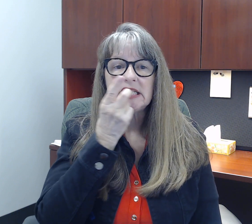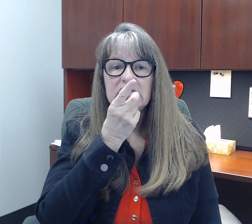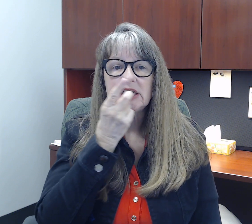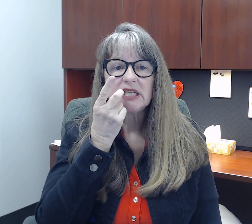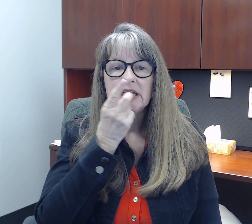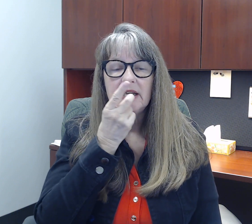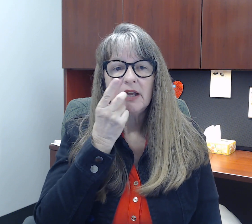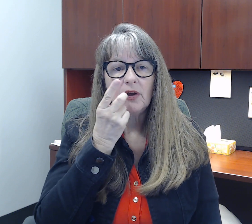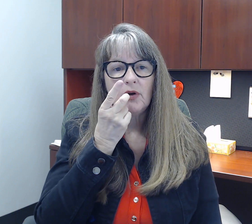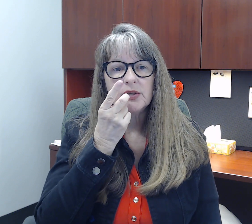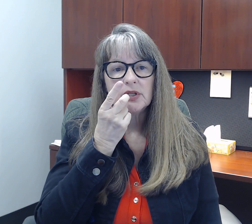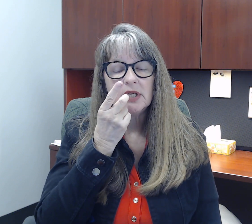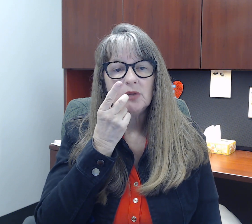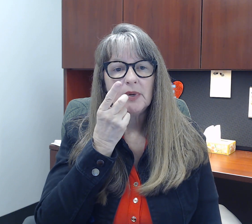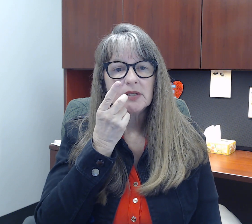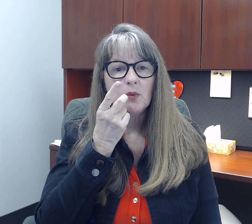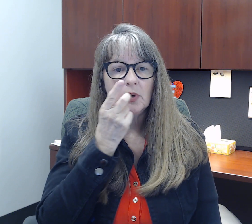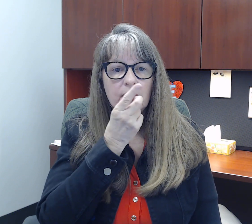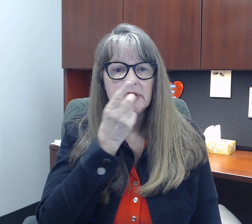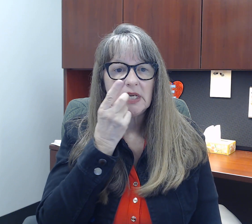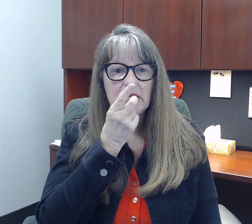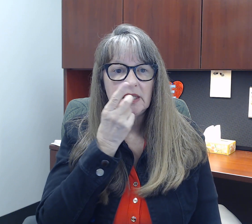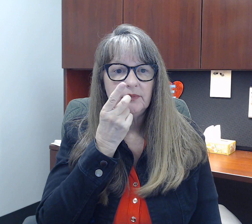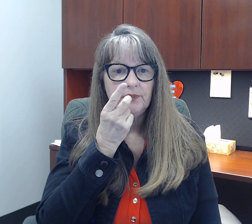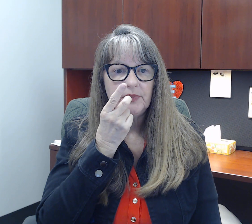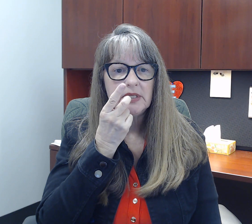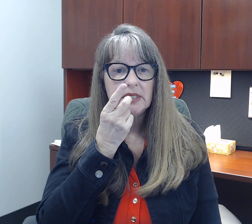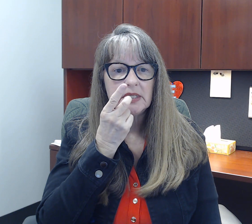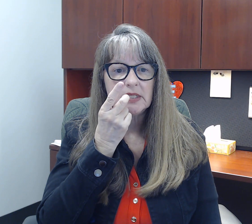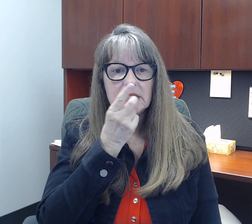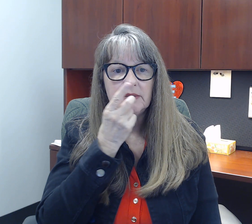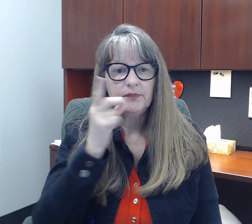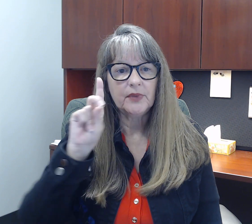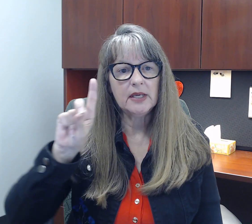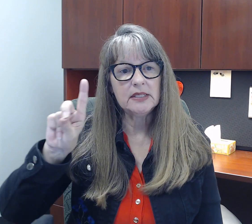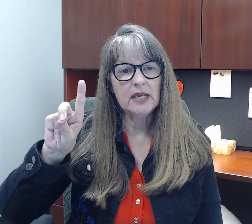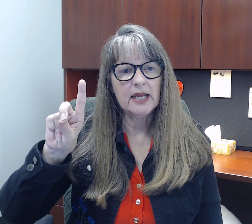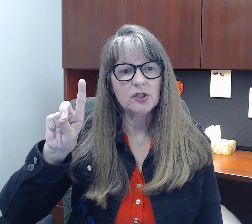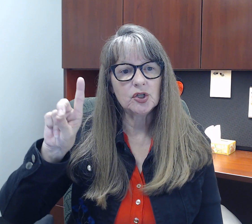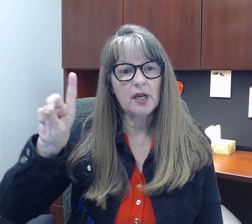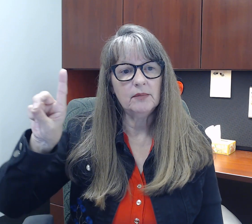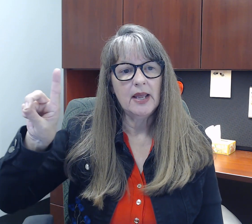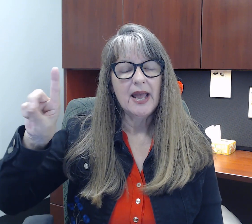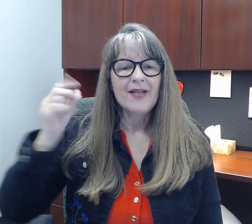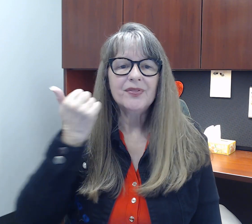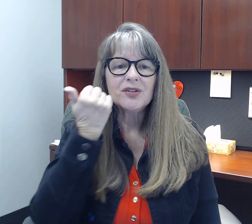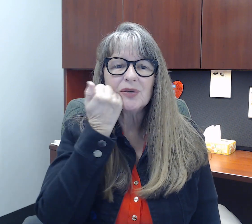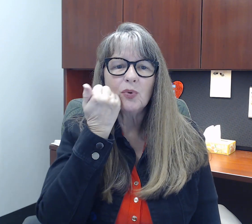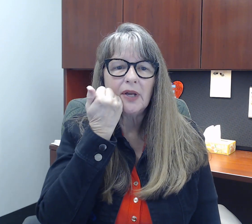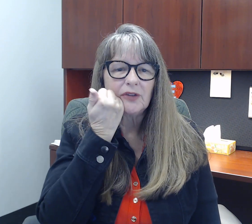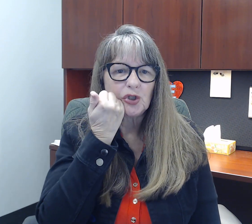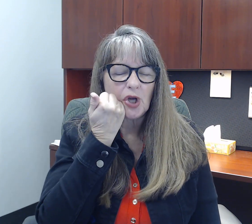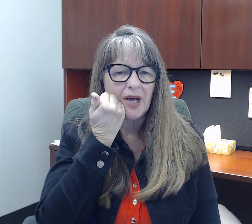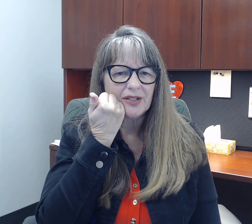dentist across the teeth because they work on the teeth. Dentist. A D hand shape. This is more like the shot,